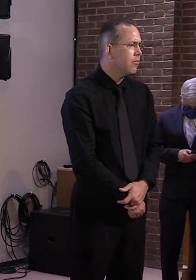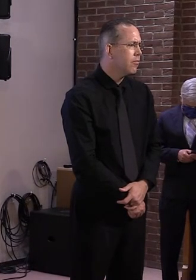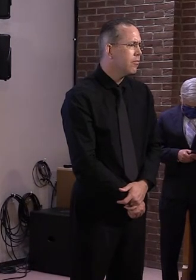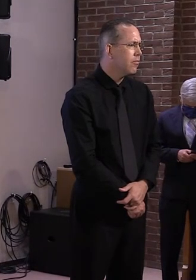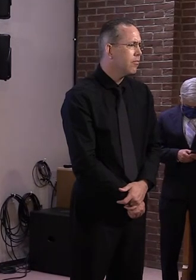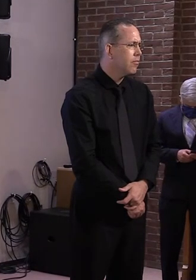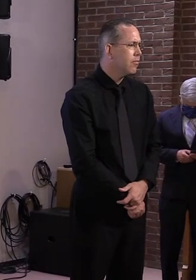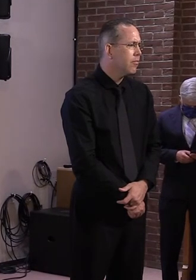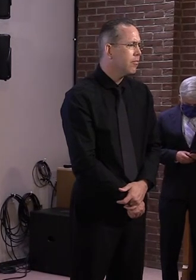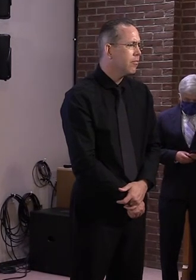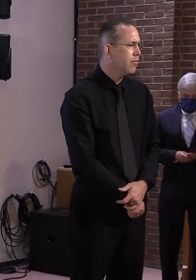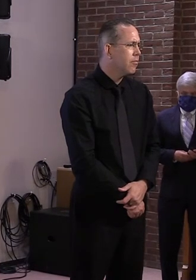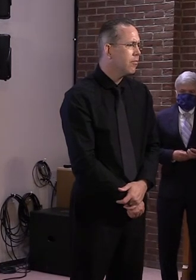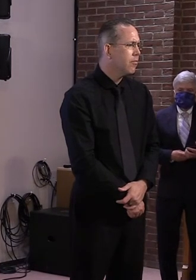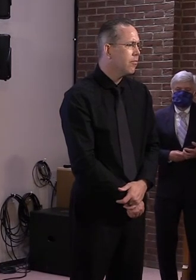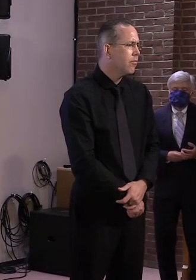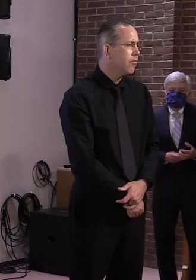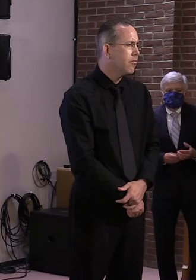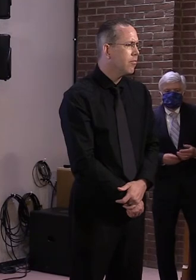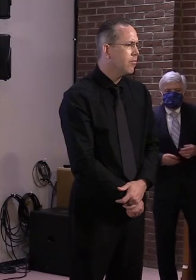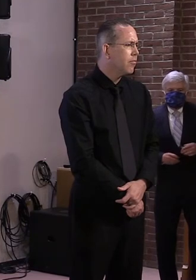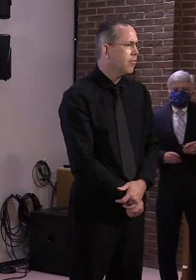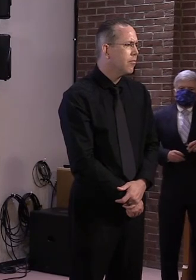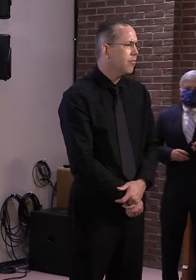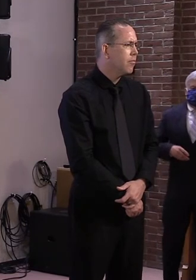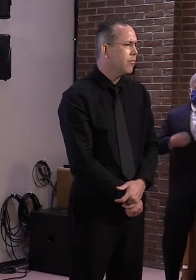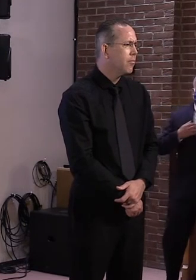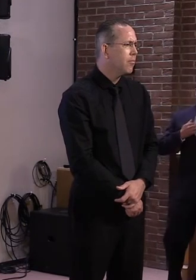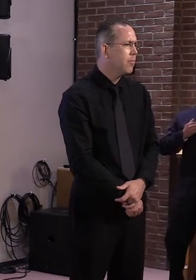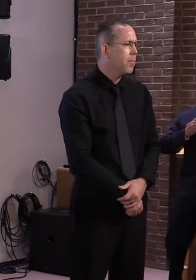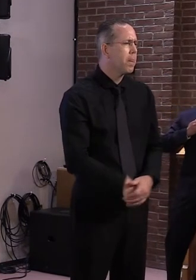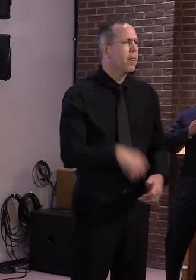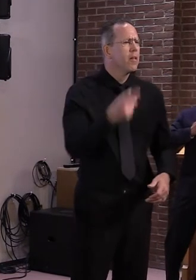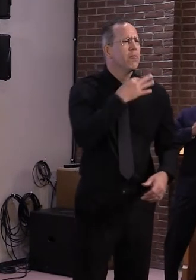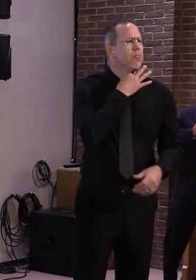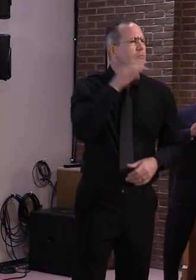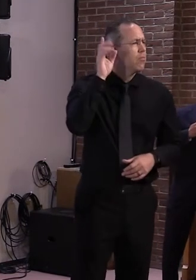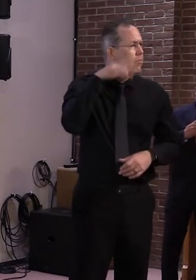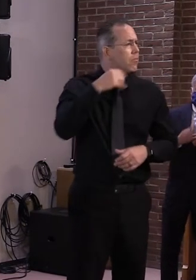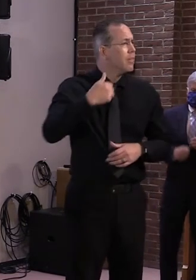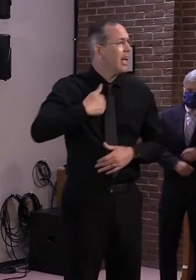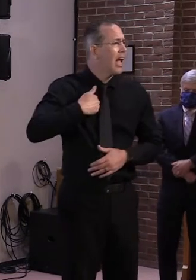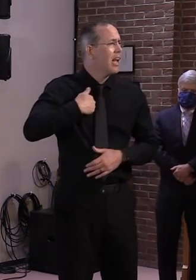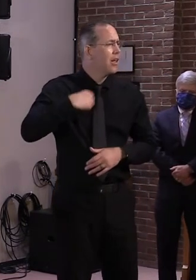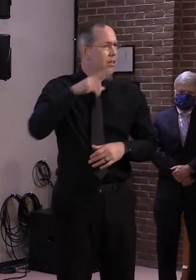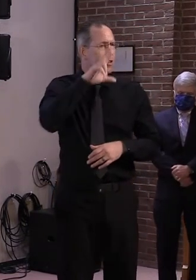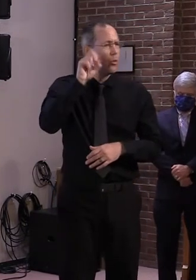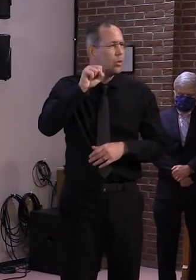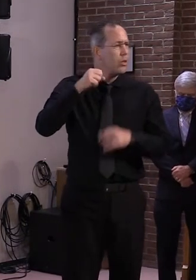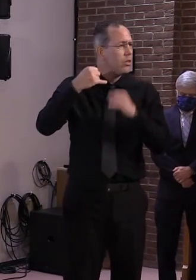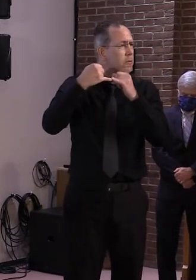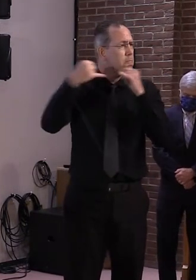from reopening, and where the border to be reopened?